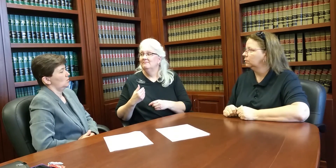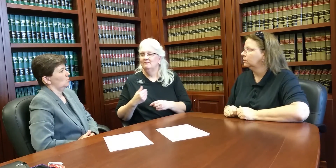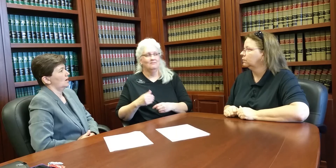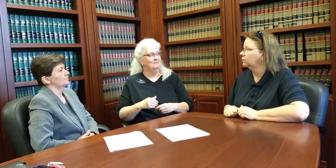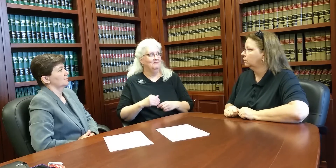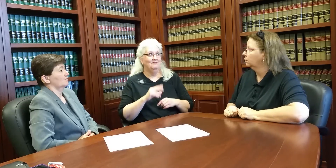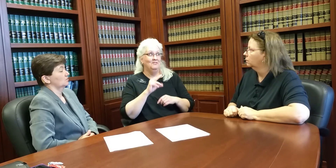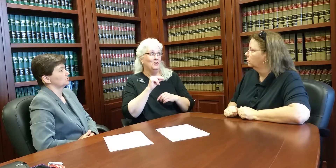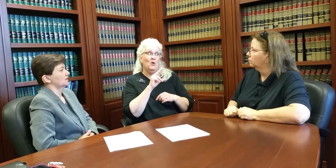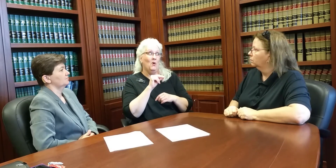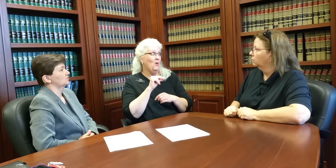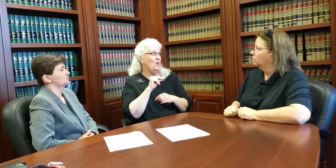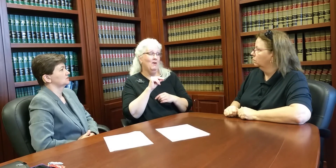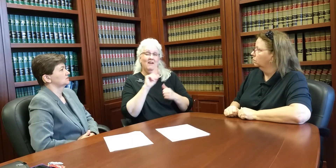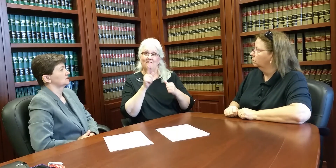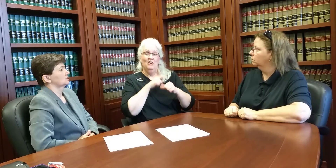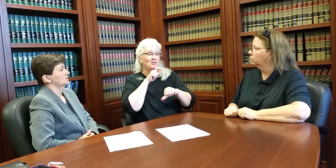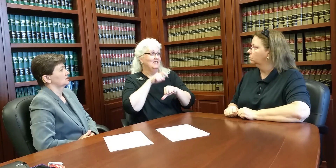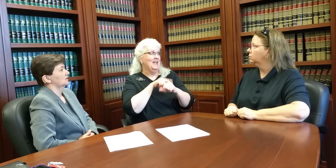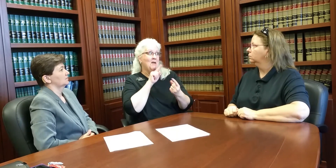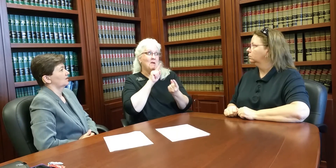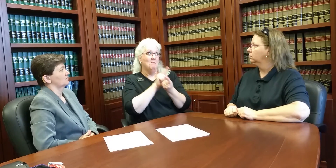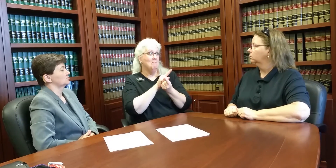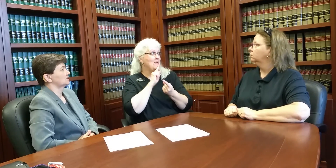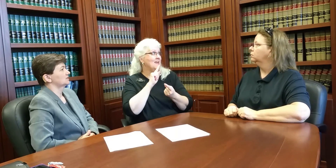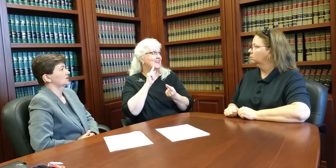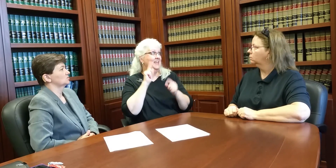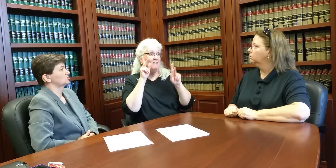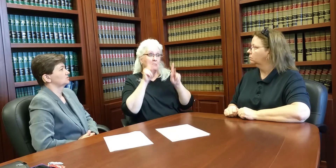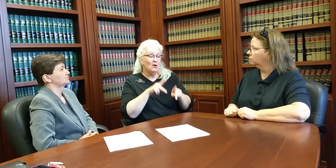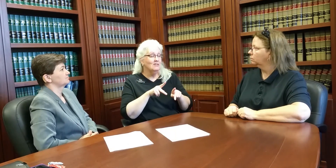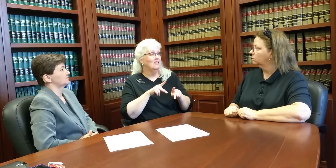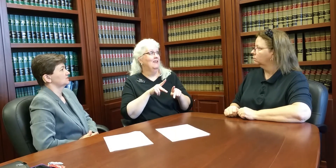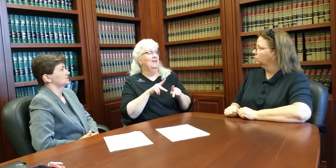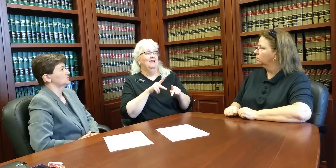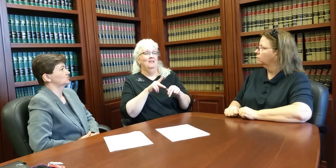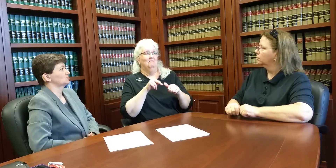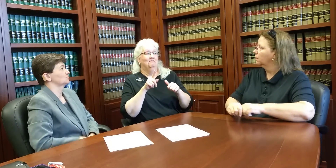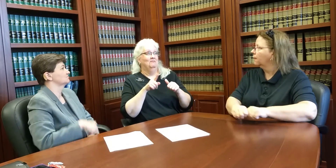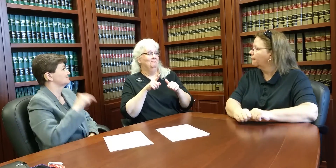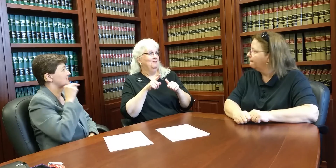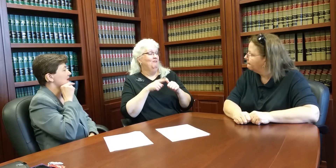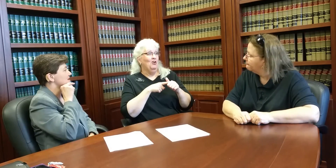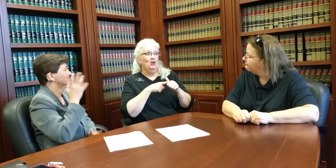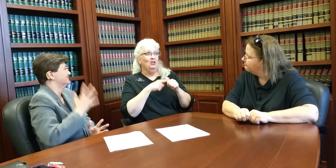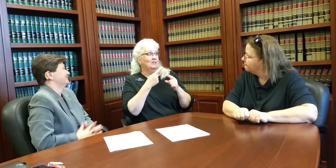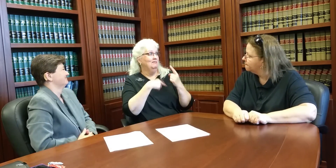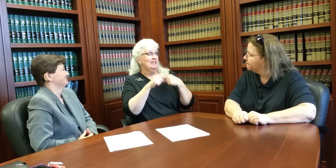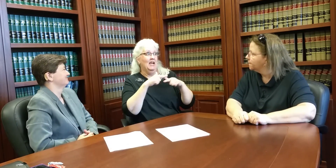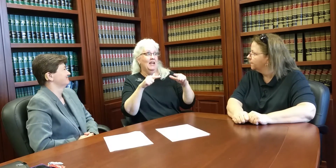No, I met my first deaf person and my first sign language teacher, Nana.